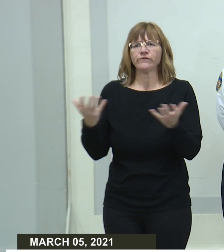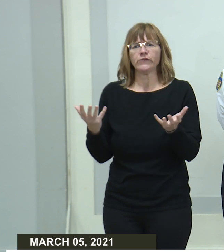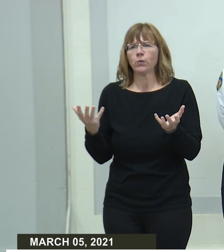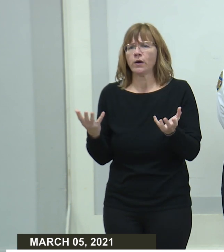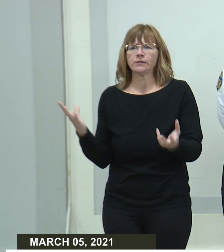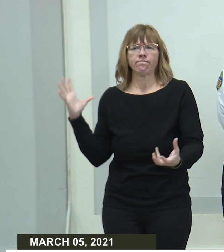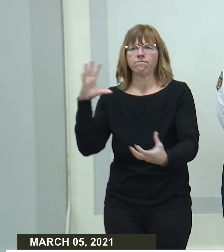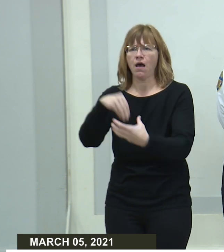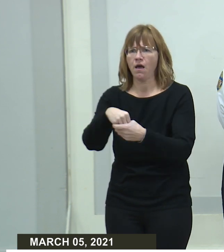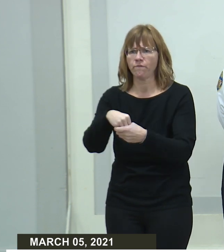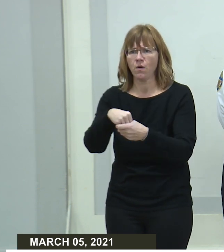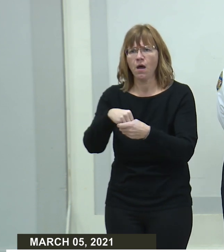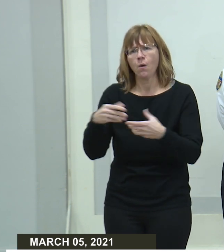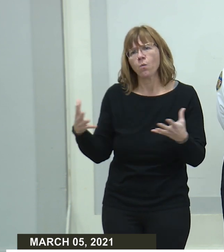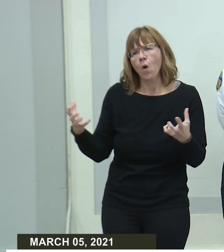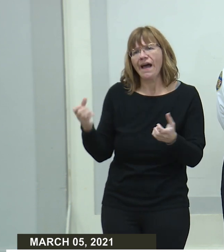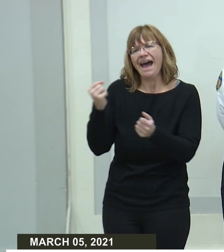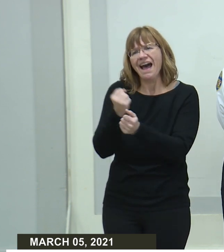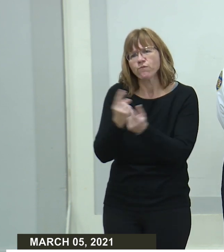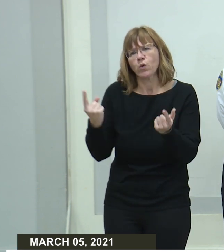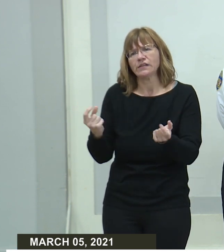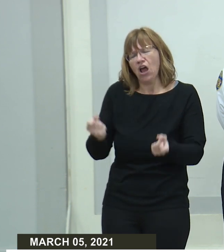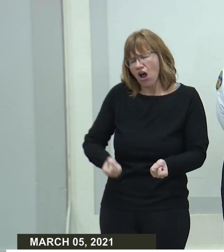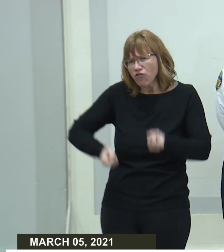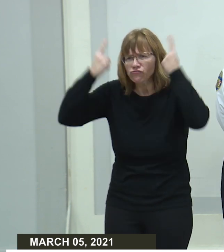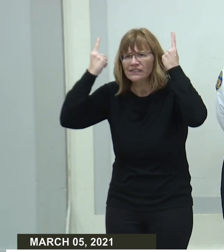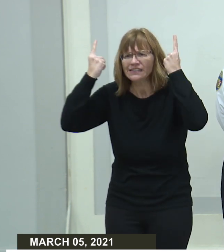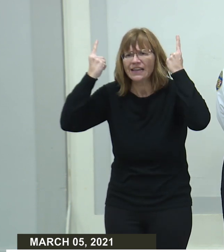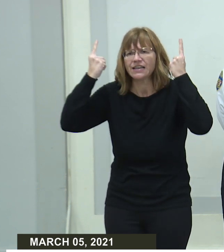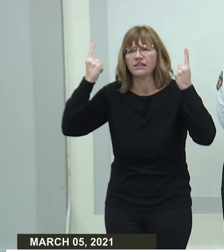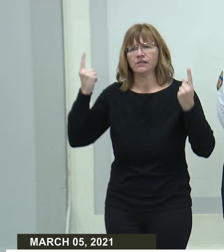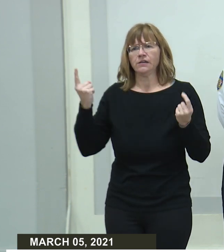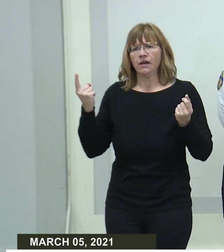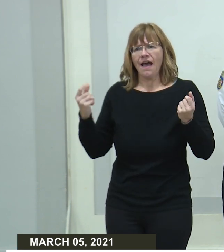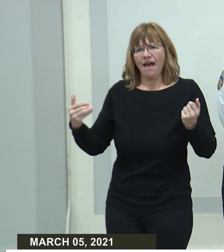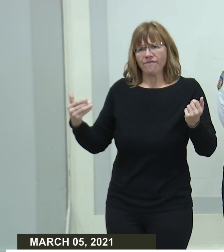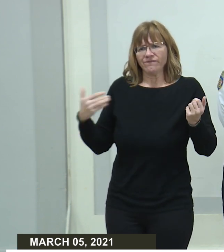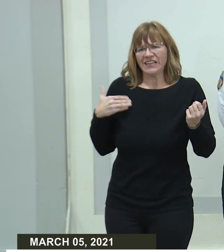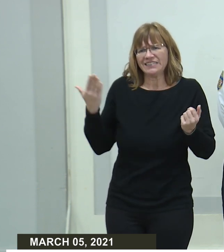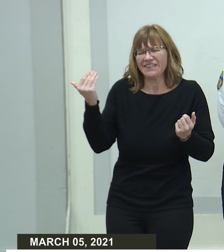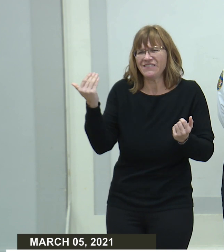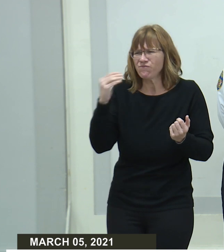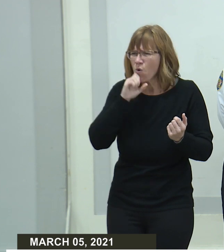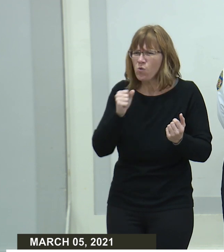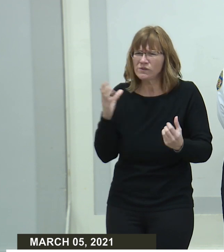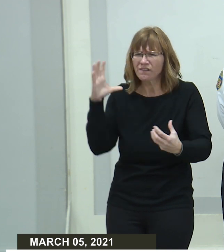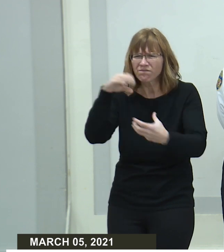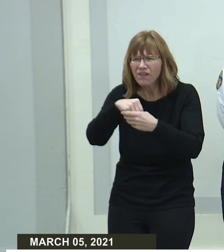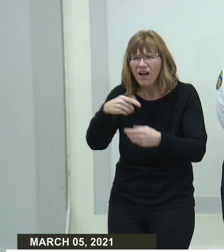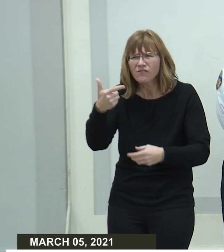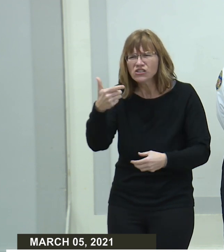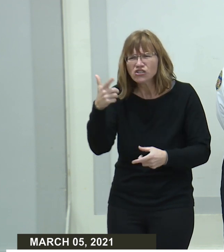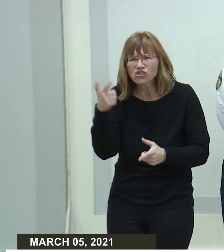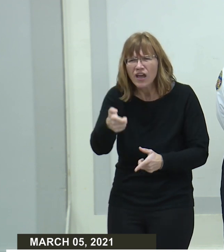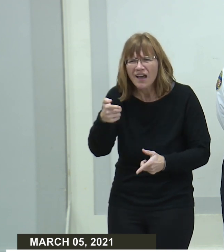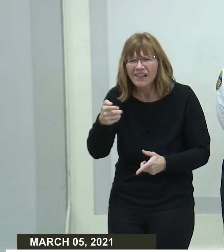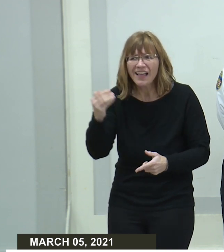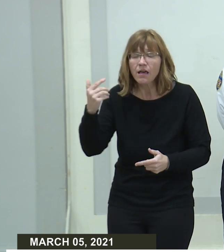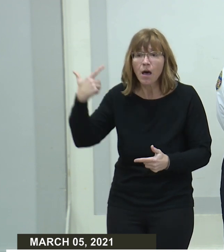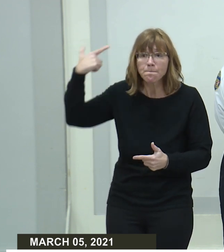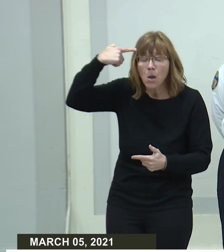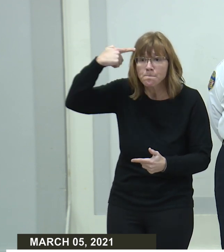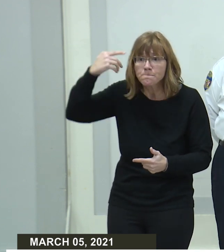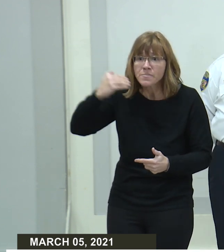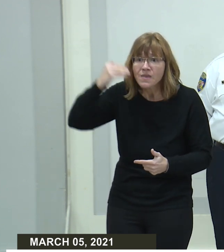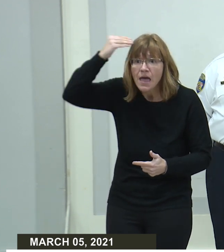to understand. We had a 15-year-old shot last night in the head in Park Heights. And I want everyone to understand